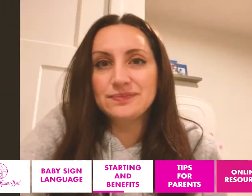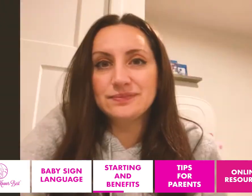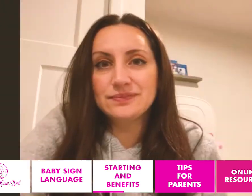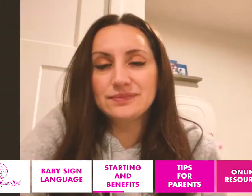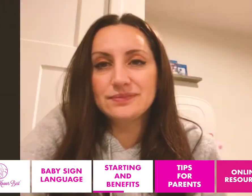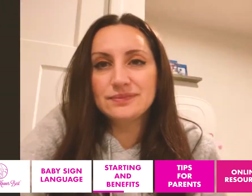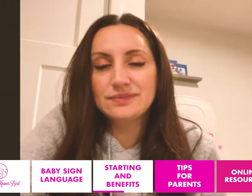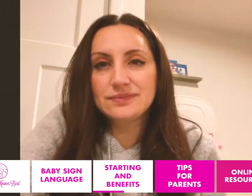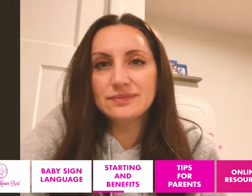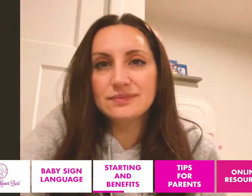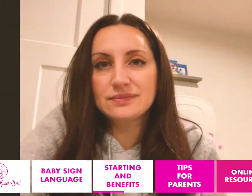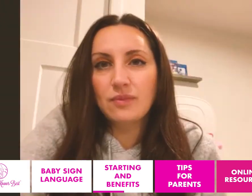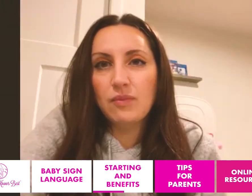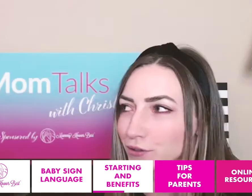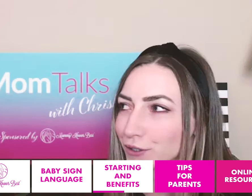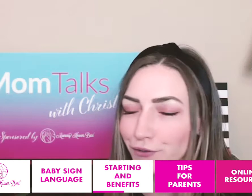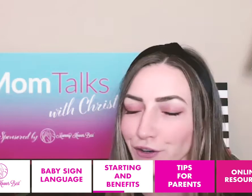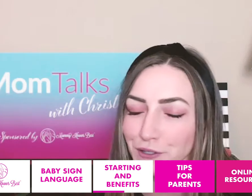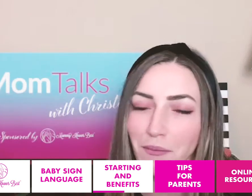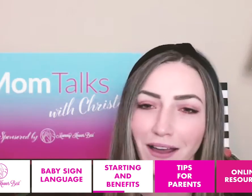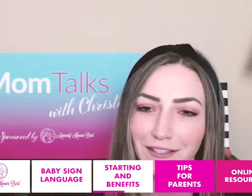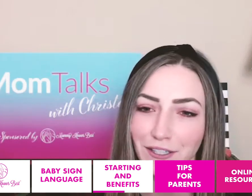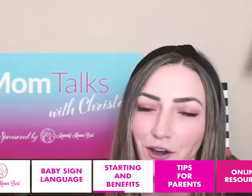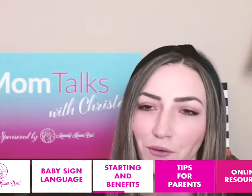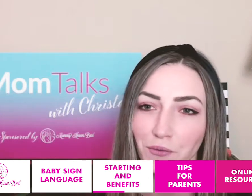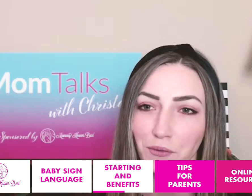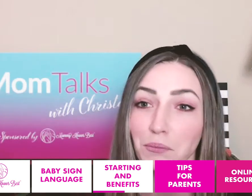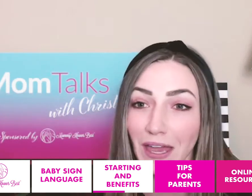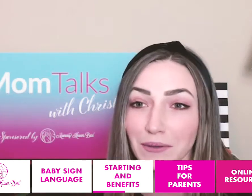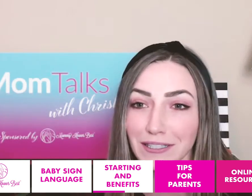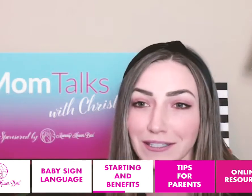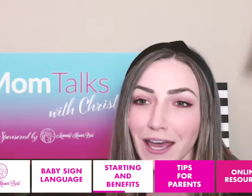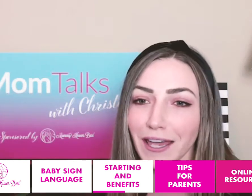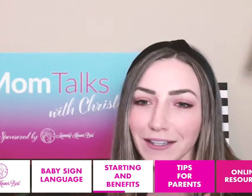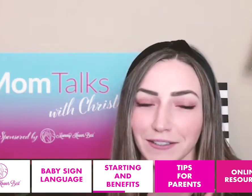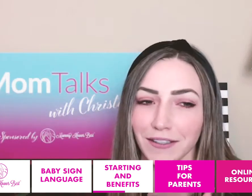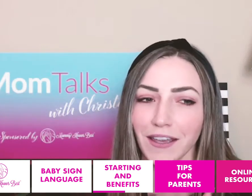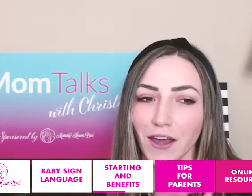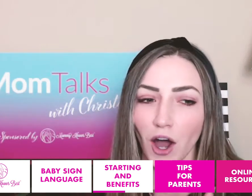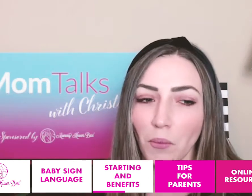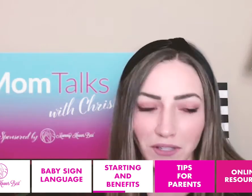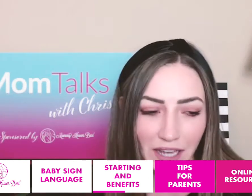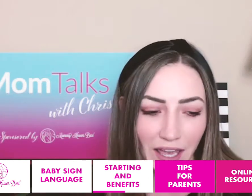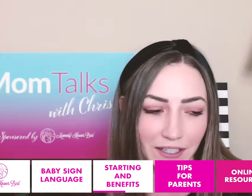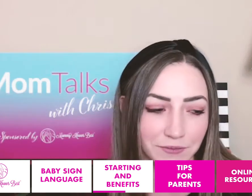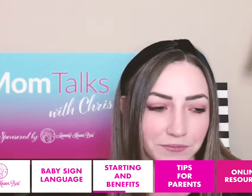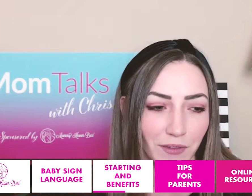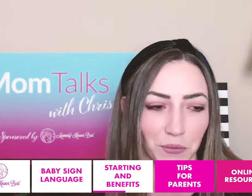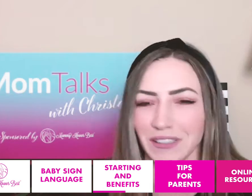Yeah, as I say, like, I'm sure, like in those first months, being able to sign, it's almost a relief